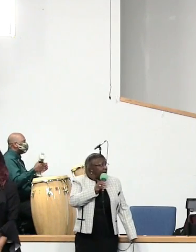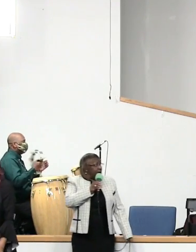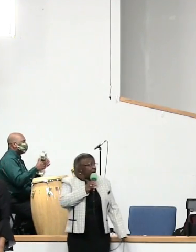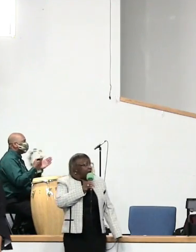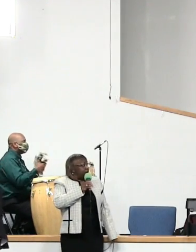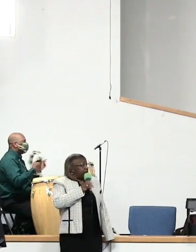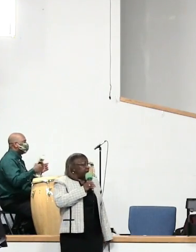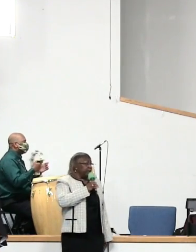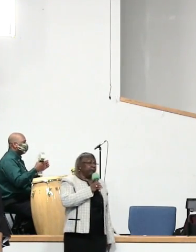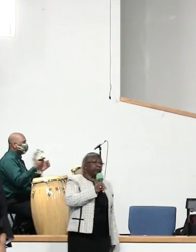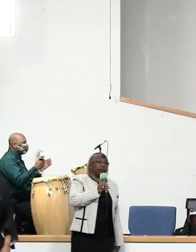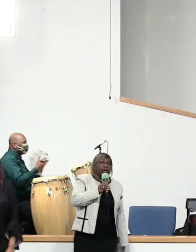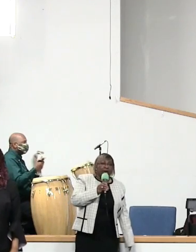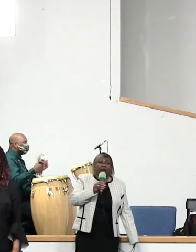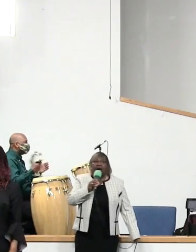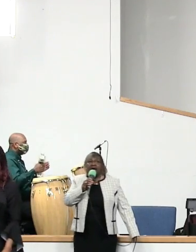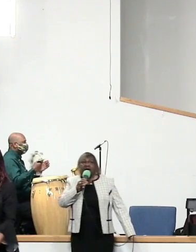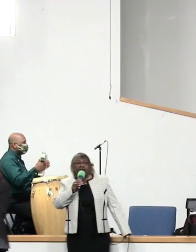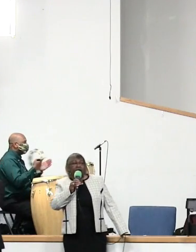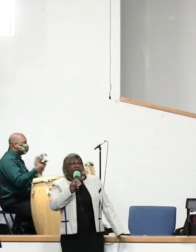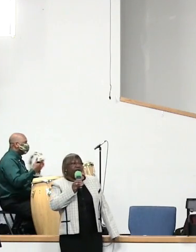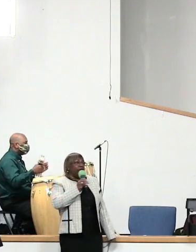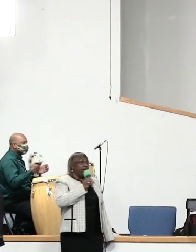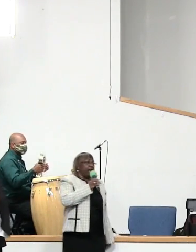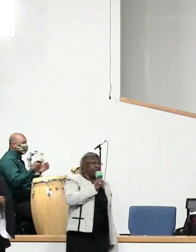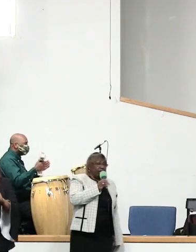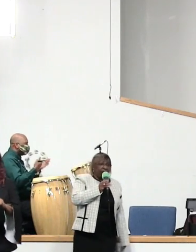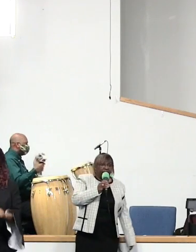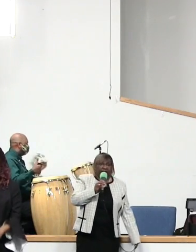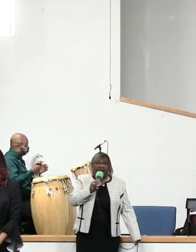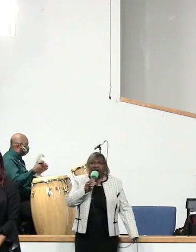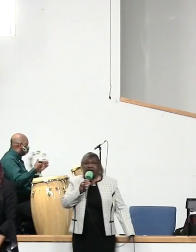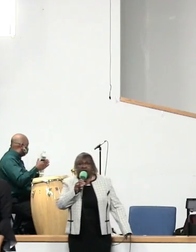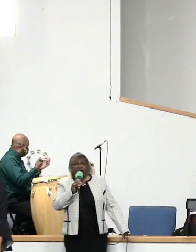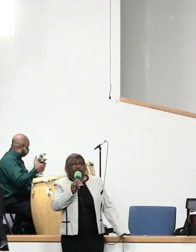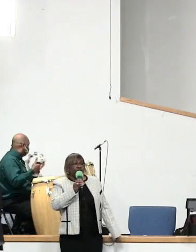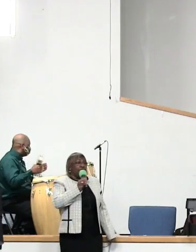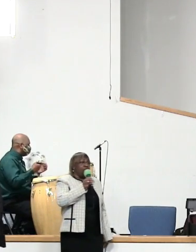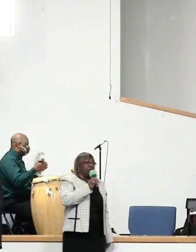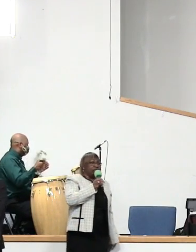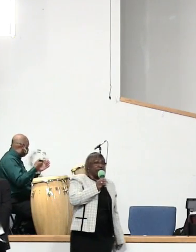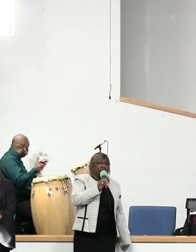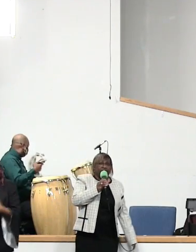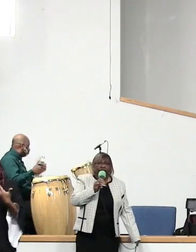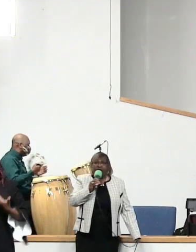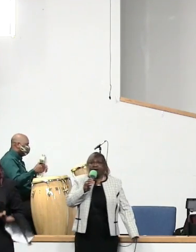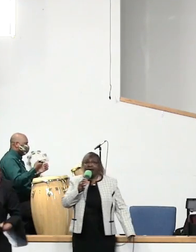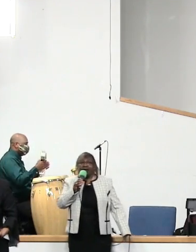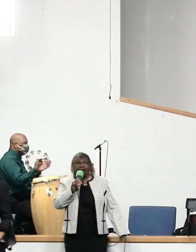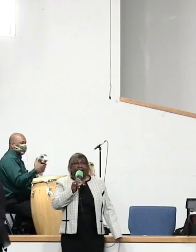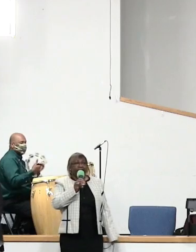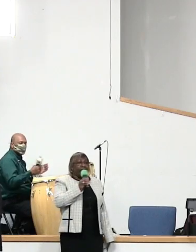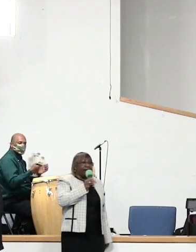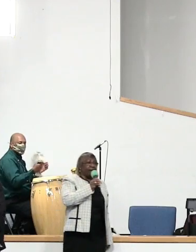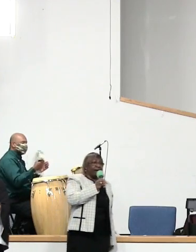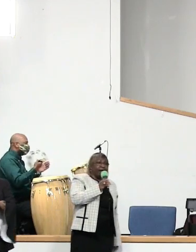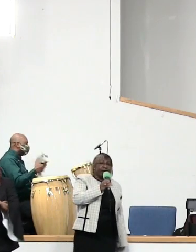of God. I am a friend of God. He calls me